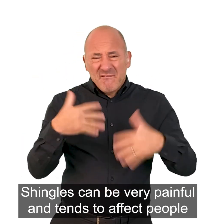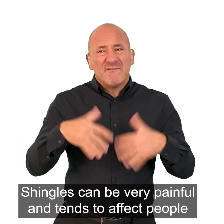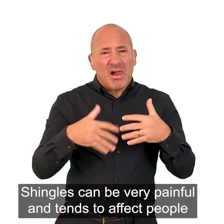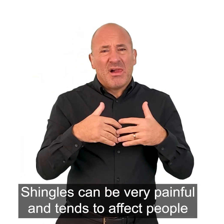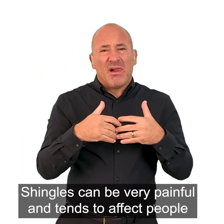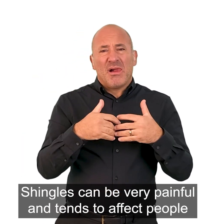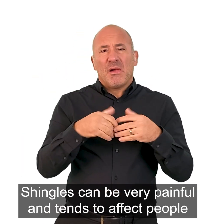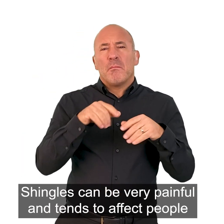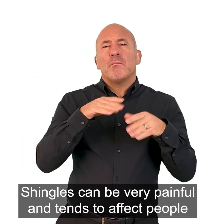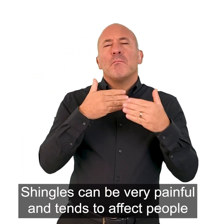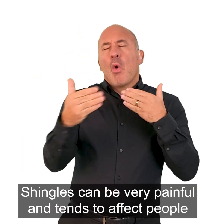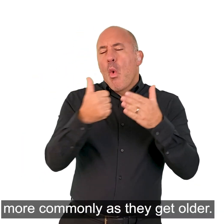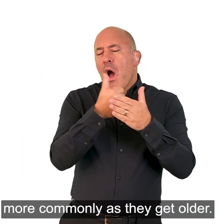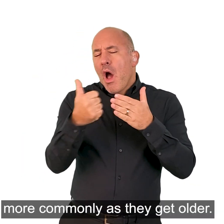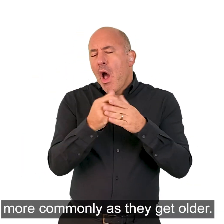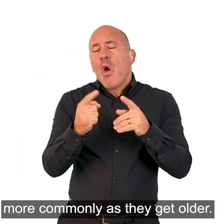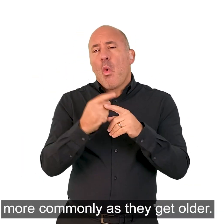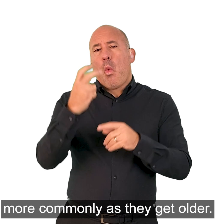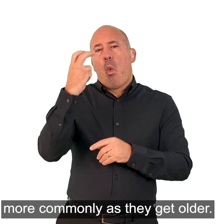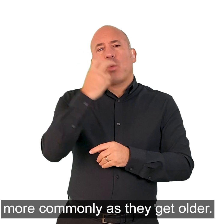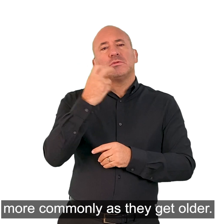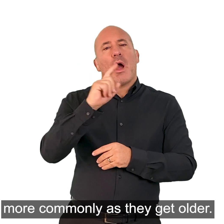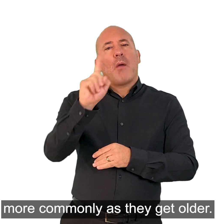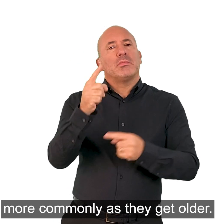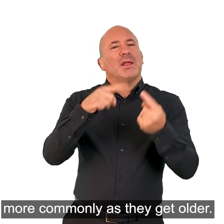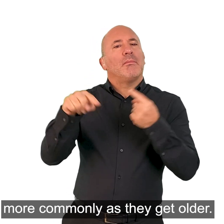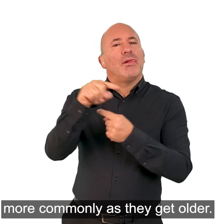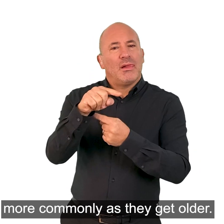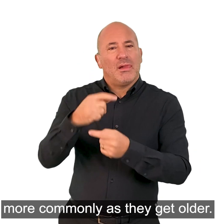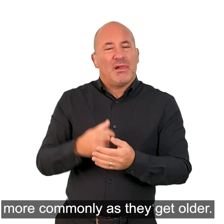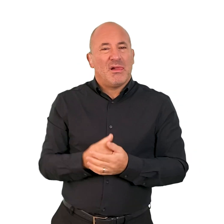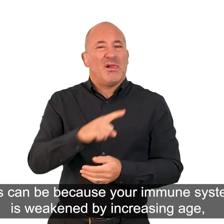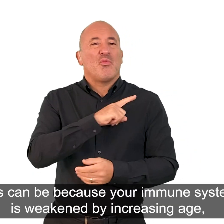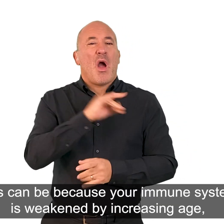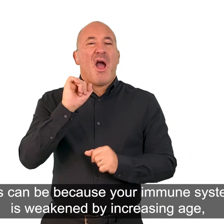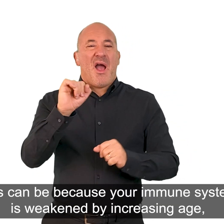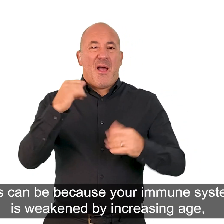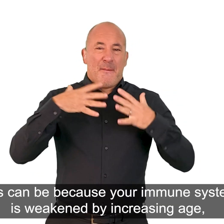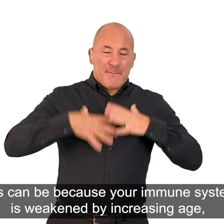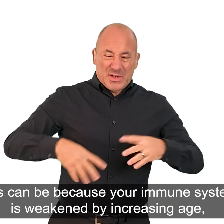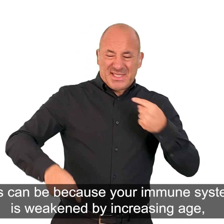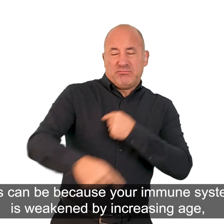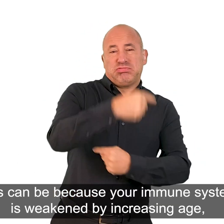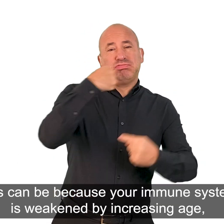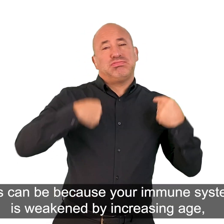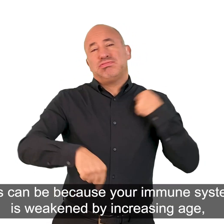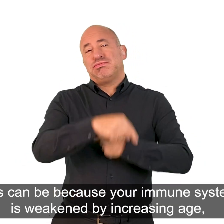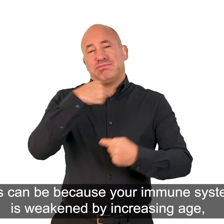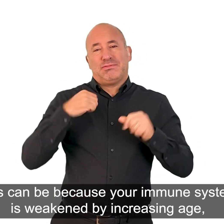Shingles can be very painful and tends to affect people more commonly as they get older. This can be because your immune system